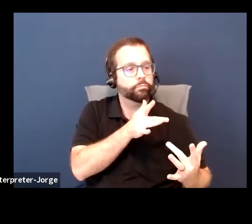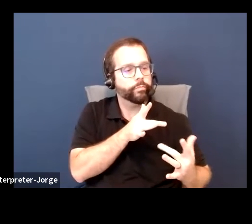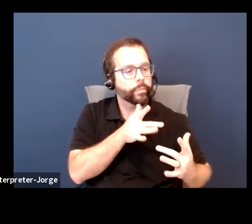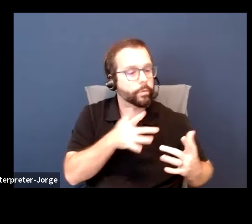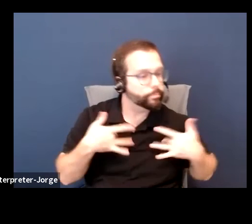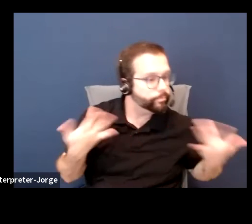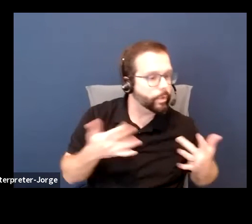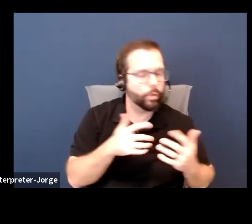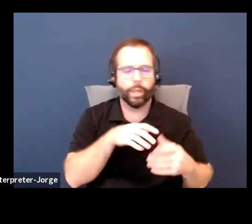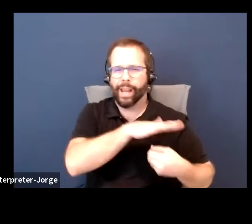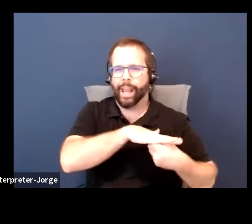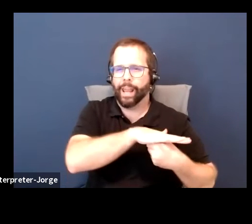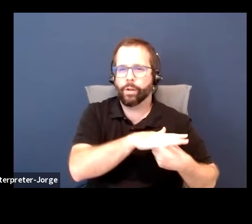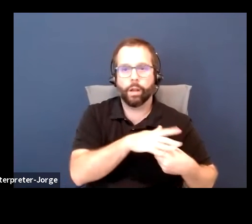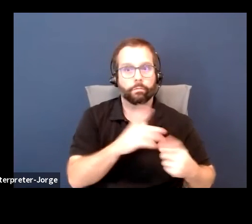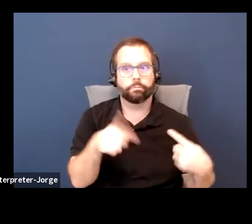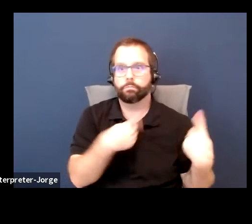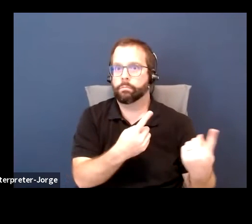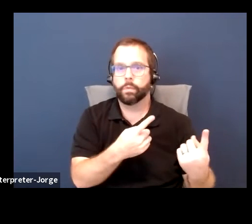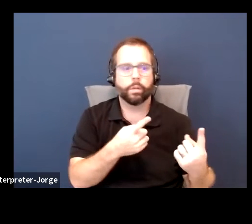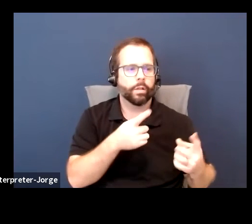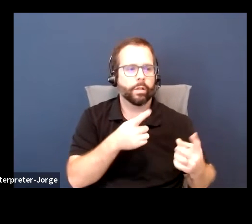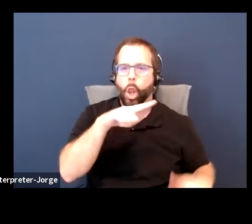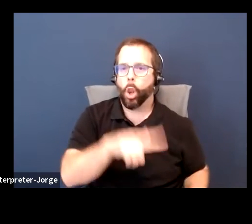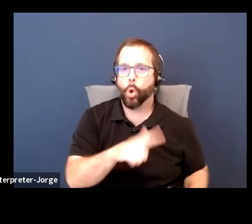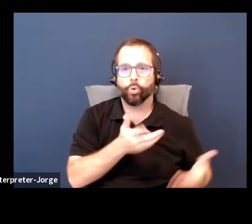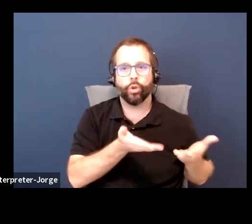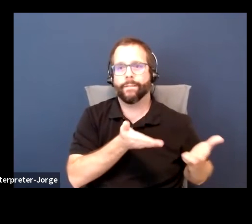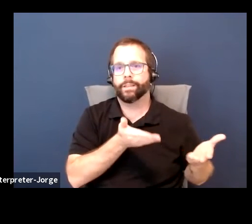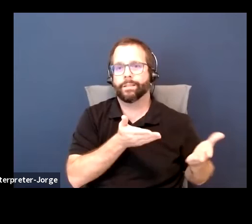underserved within Oklahoma for such a long time.